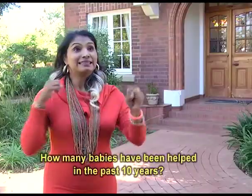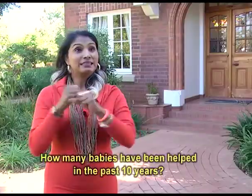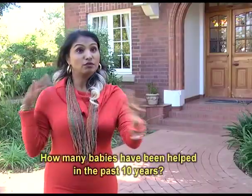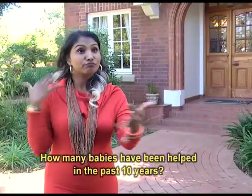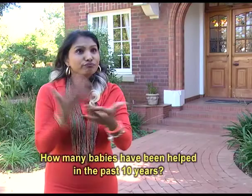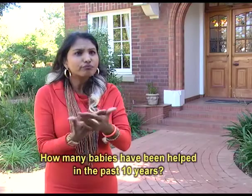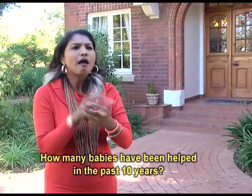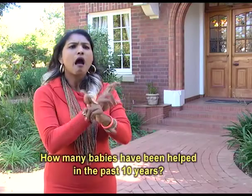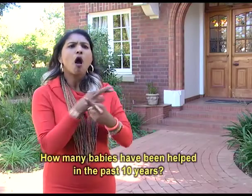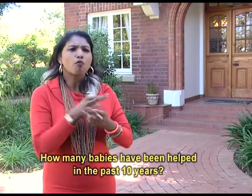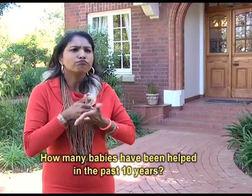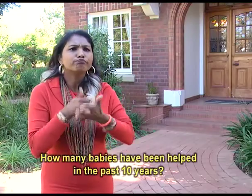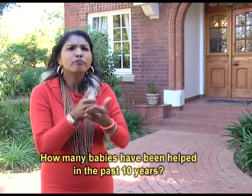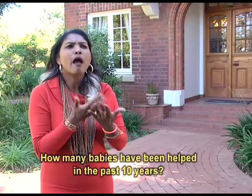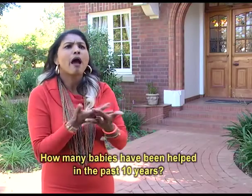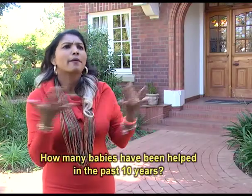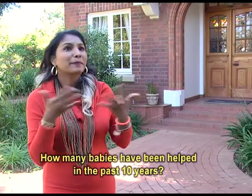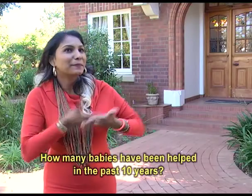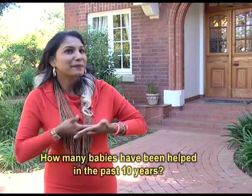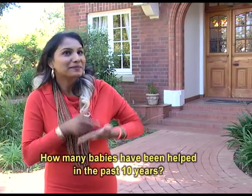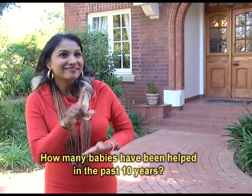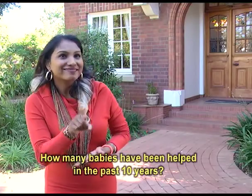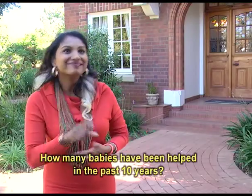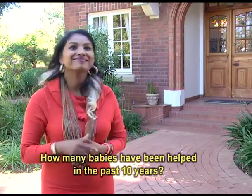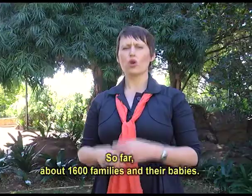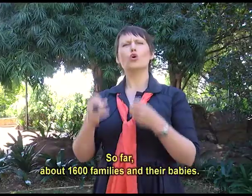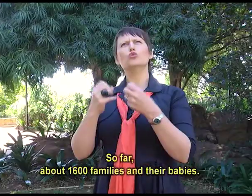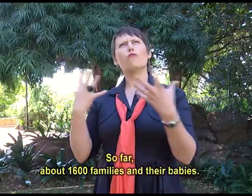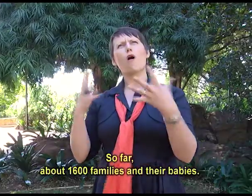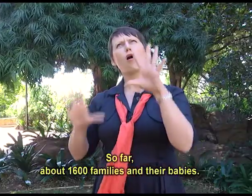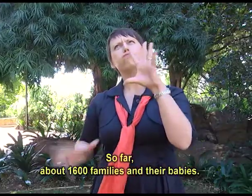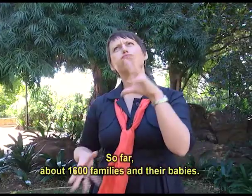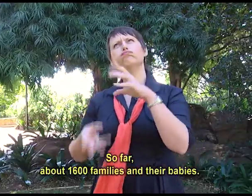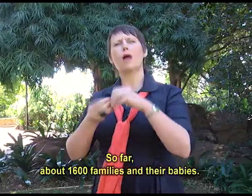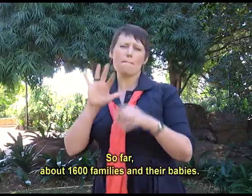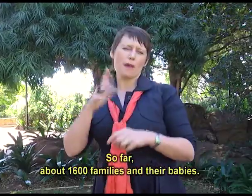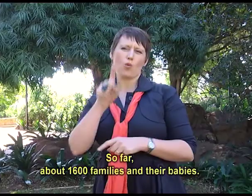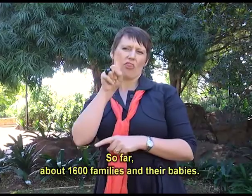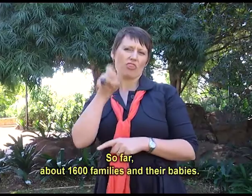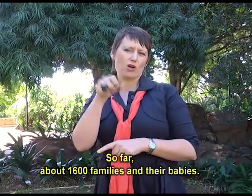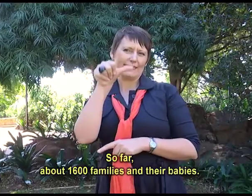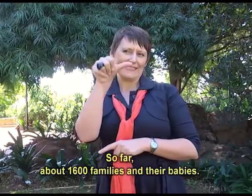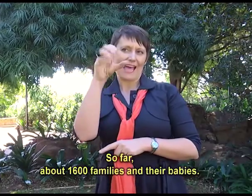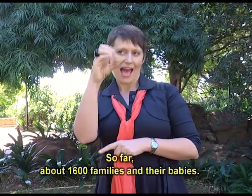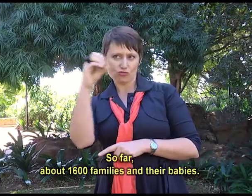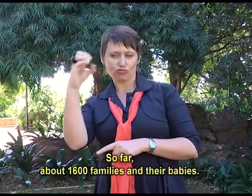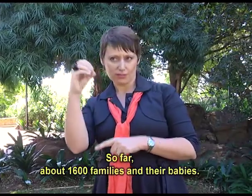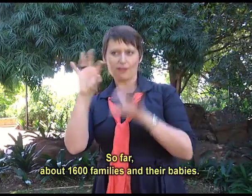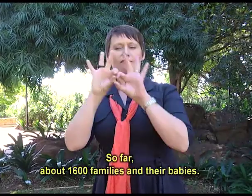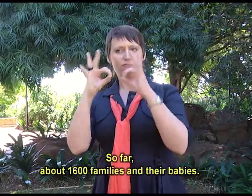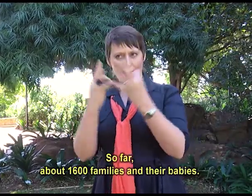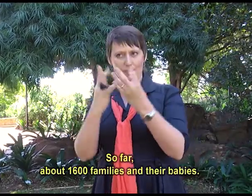How many babies have been helped in the past 10 years? So far, about 1,600 families and their babies.